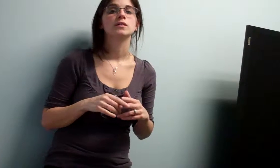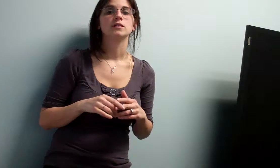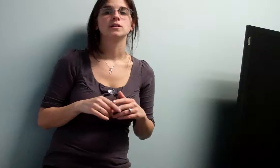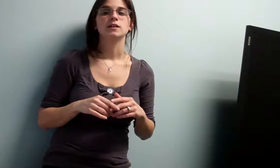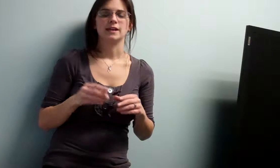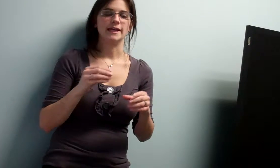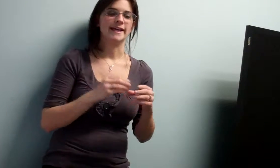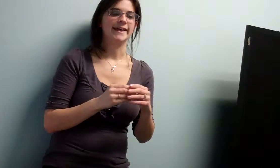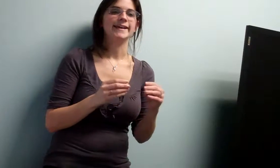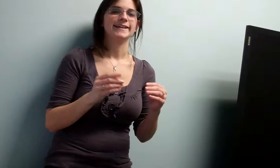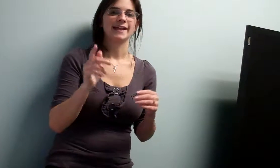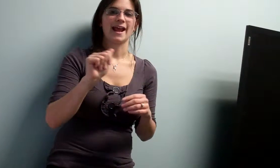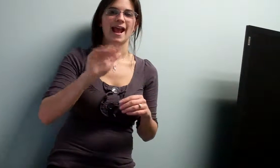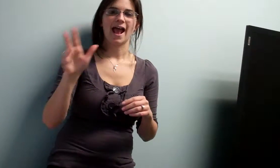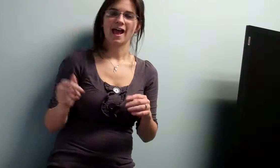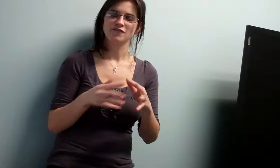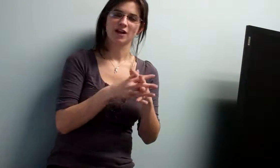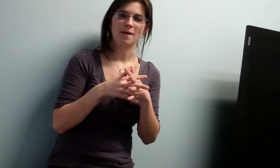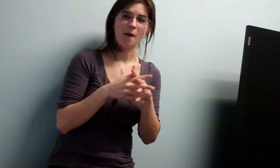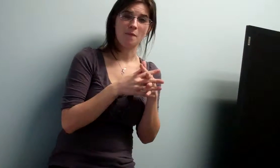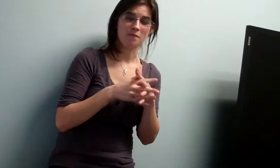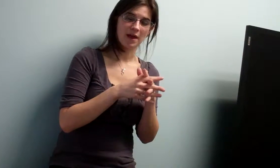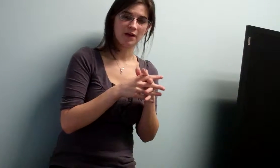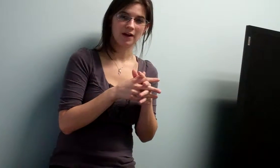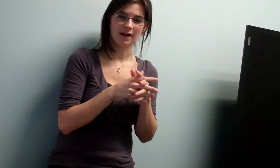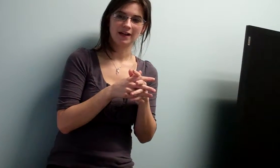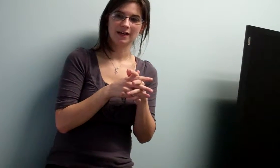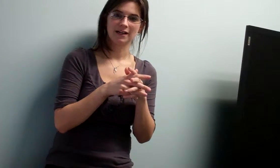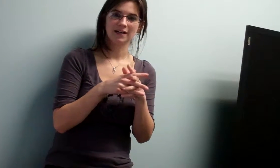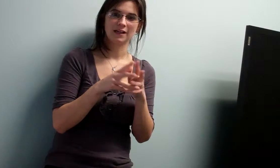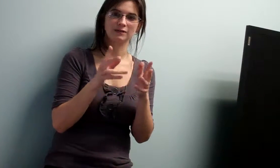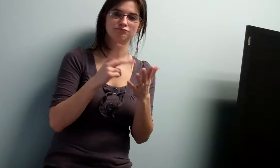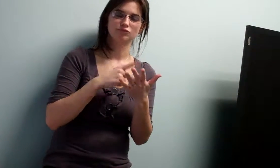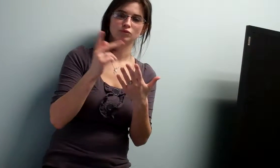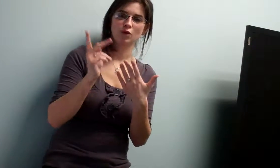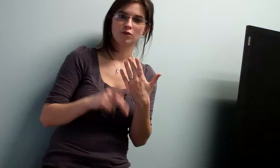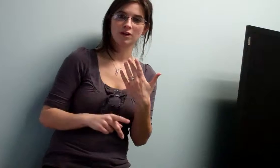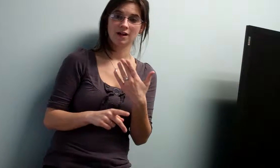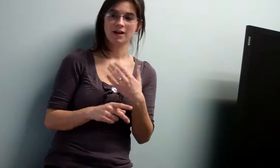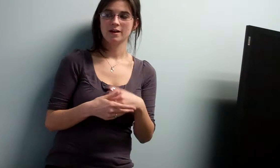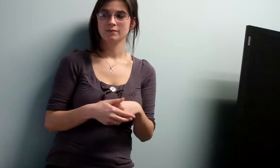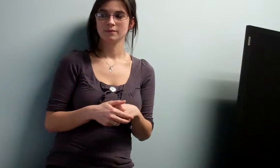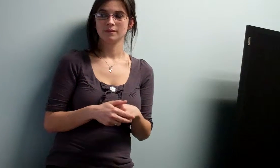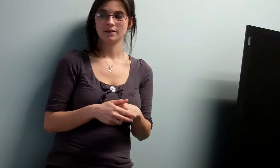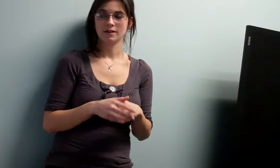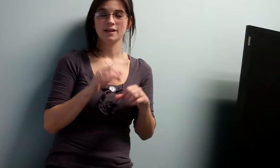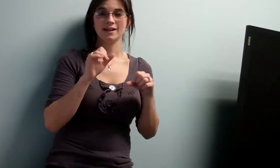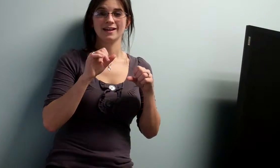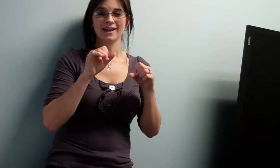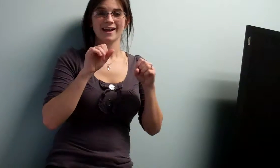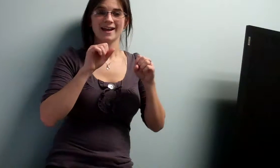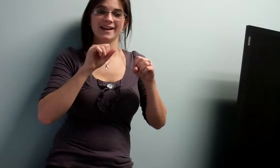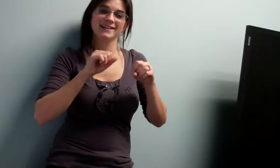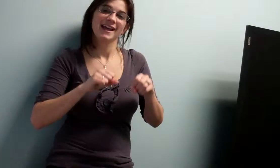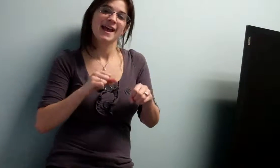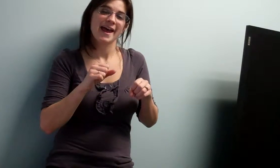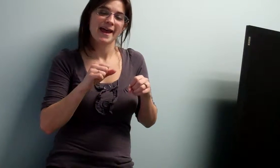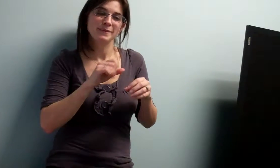program, can in some ways be seen as a footnote to what Du Bois has already said. I mean, if you